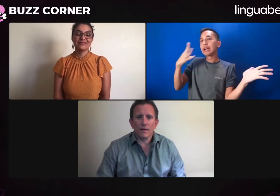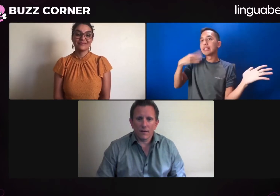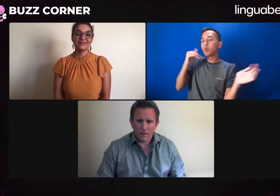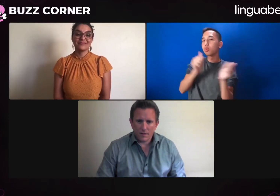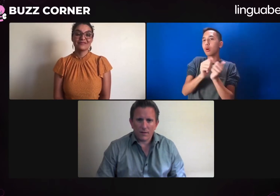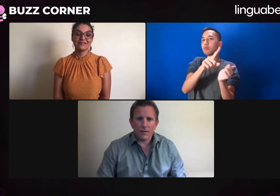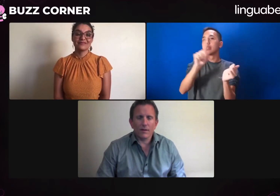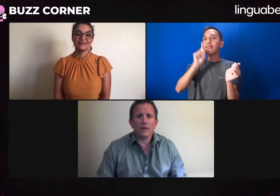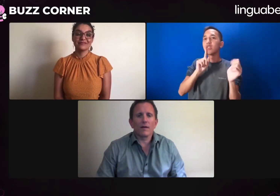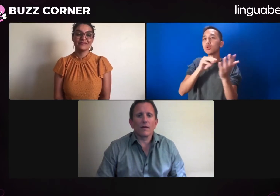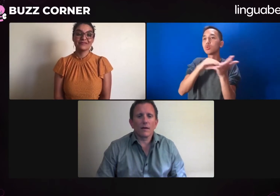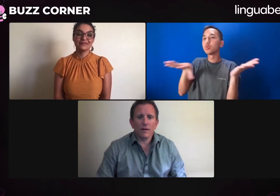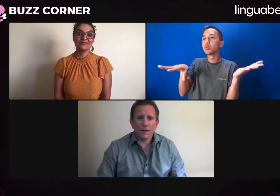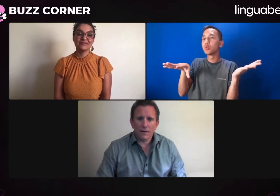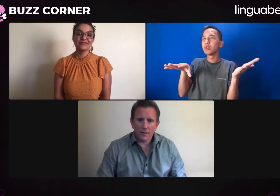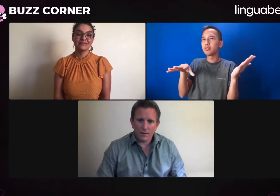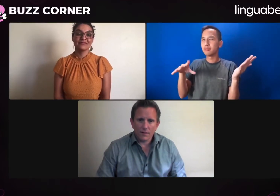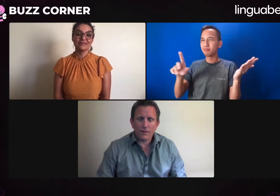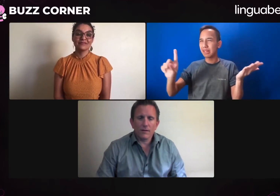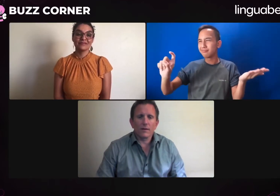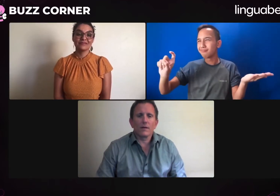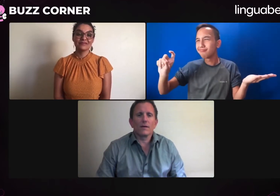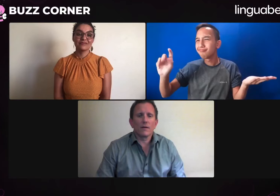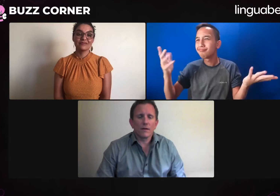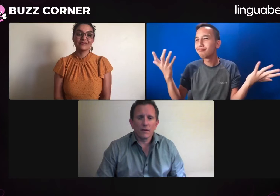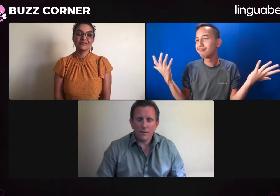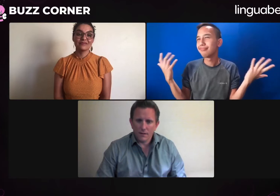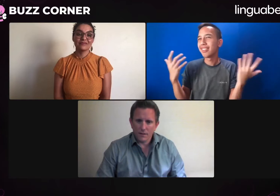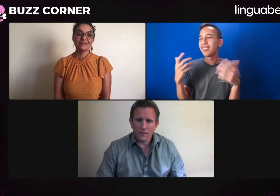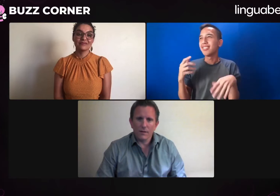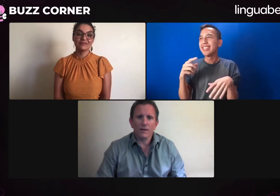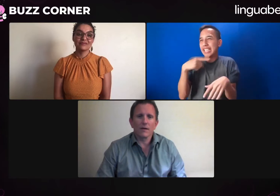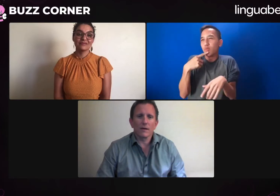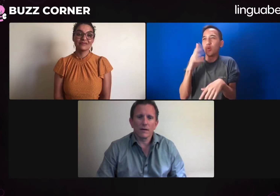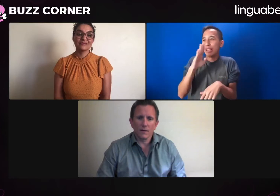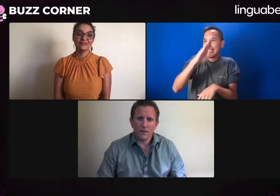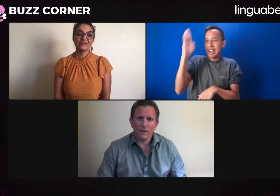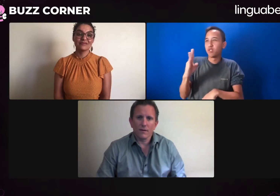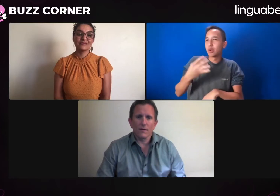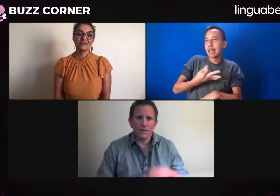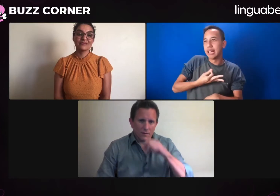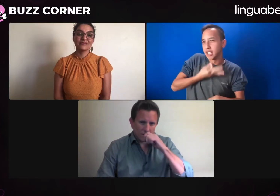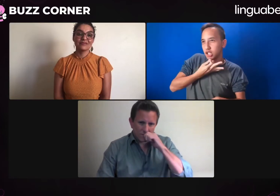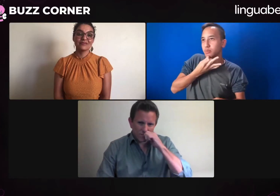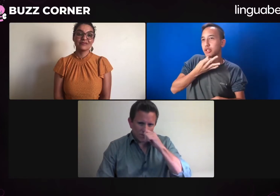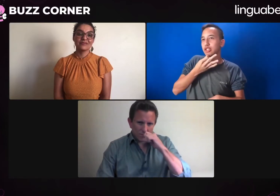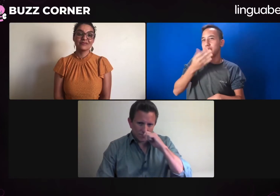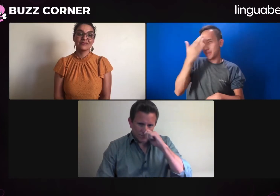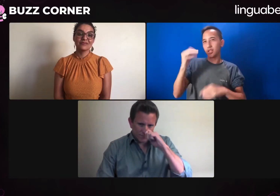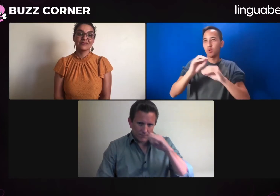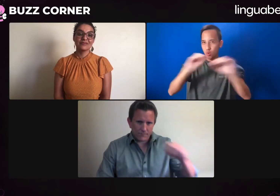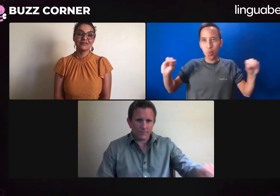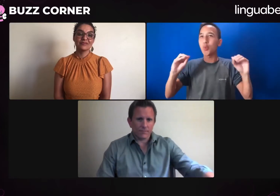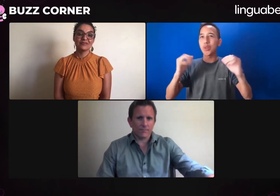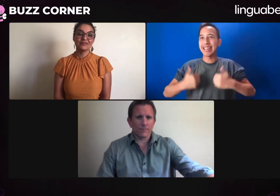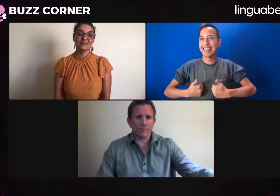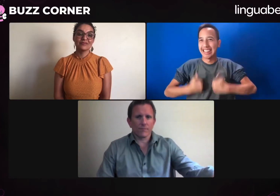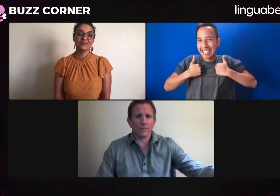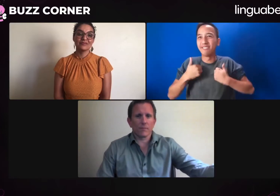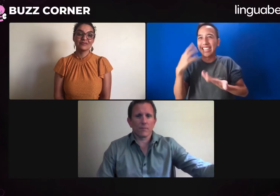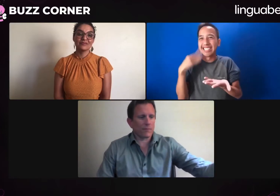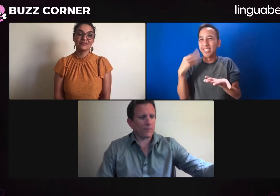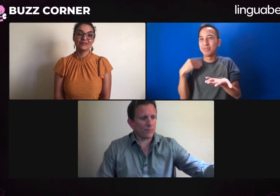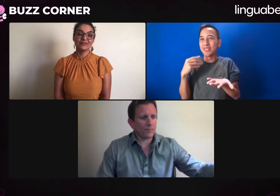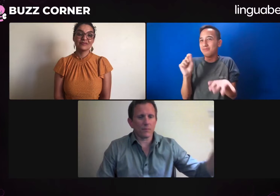and automatically assign that person as an expert, even though they're a fresh graduate. There's nobody who's going